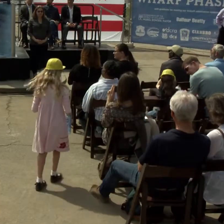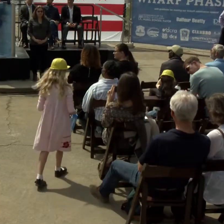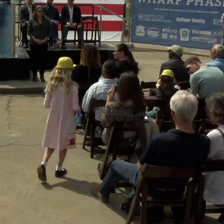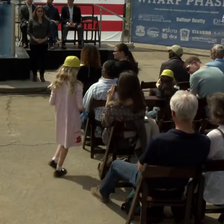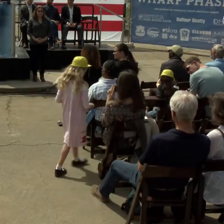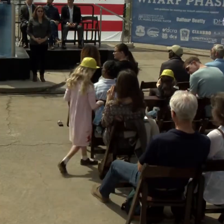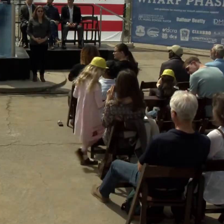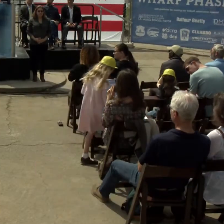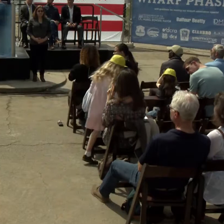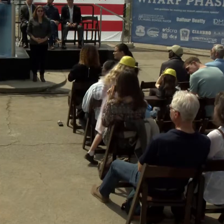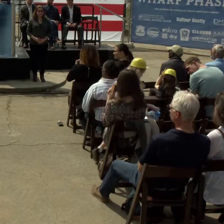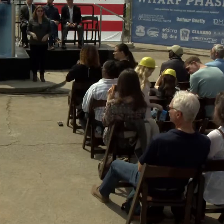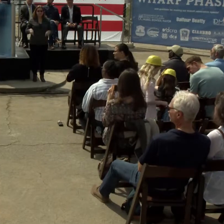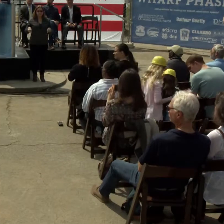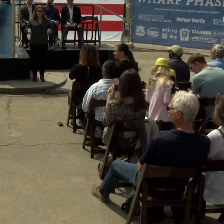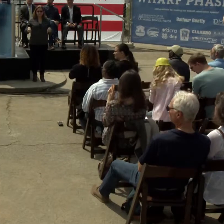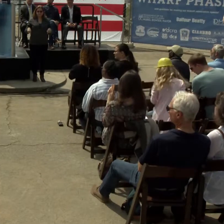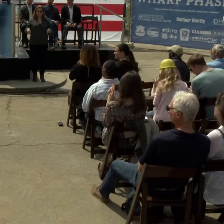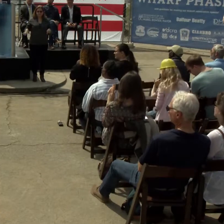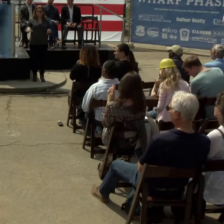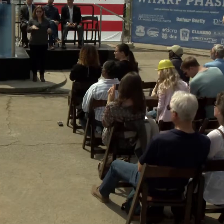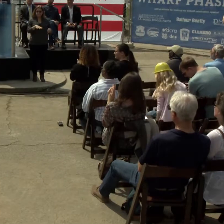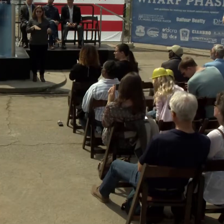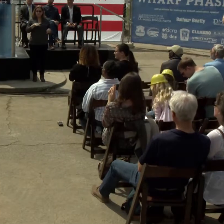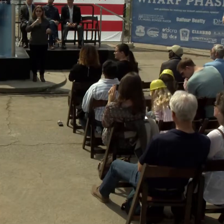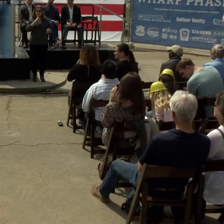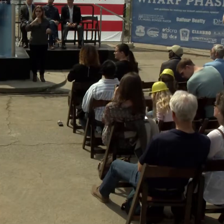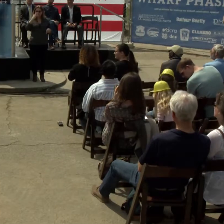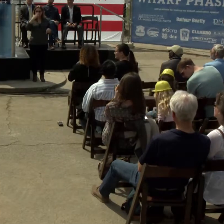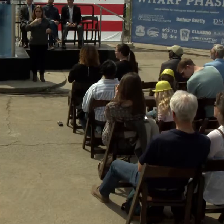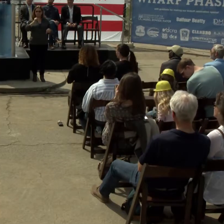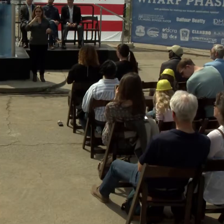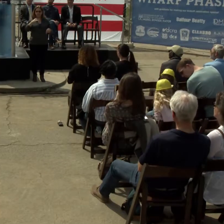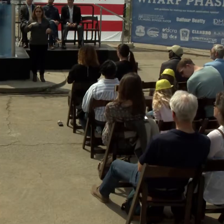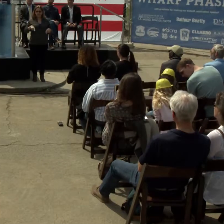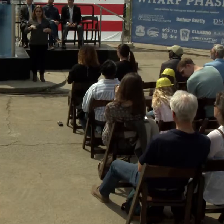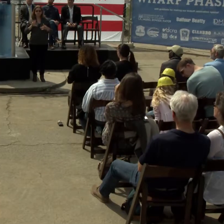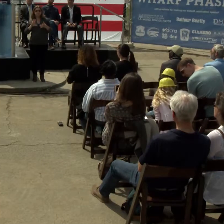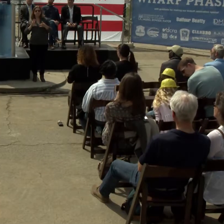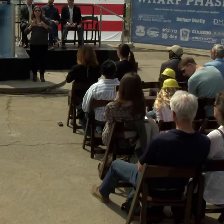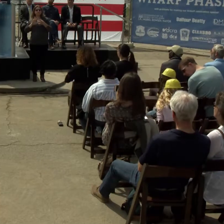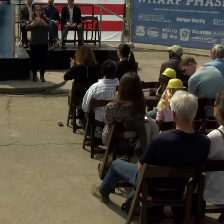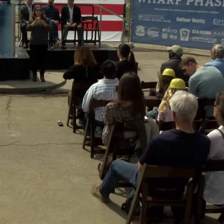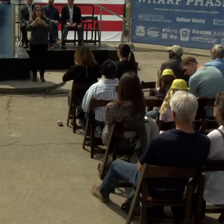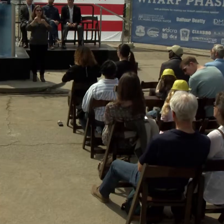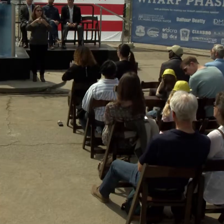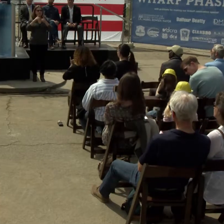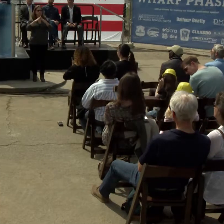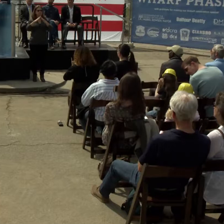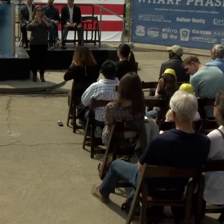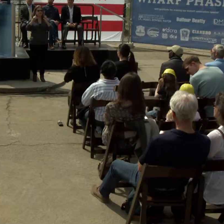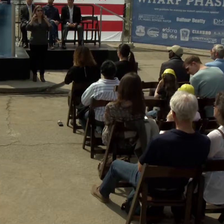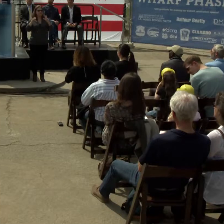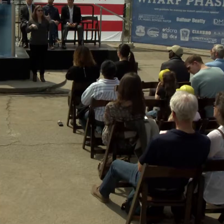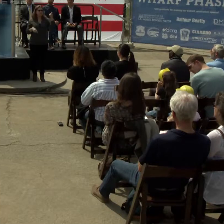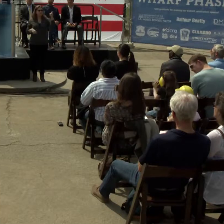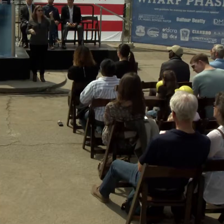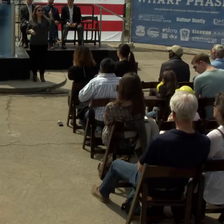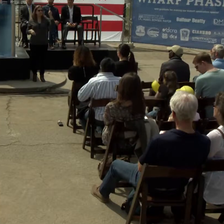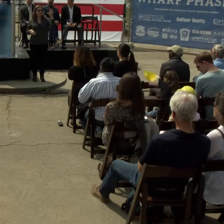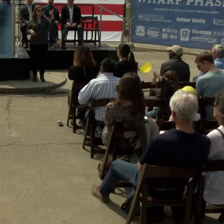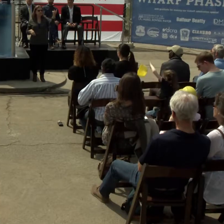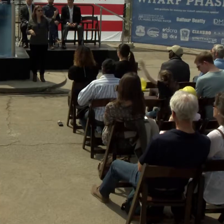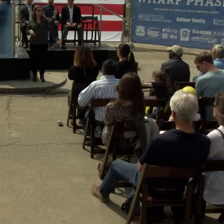space and connect it to every part of the city. We strove for scale over size, and we wanted to contribute to the economic vitality